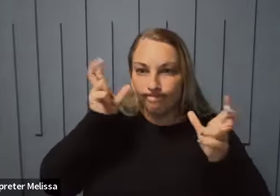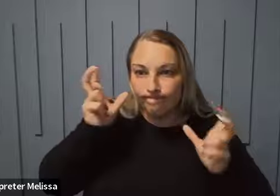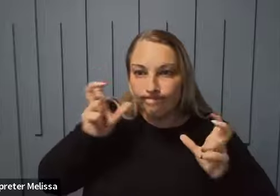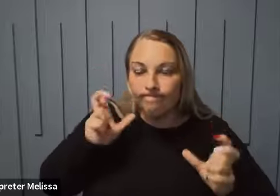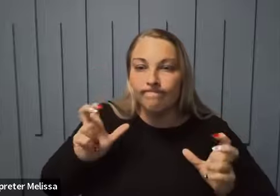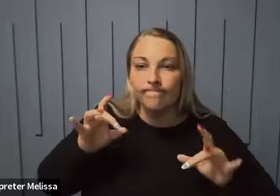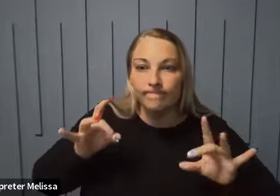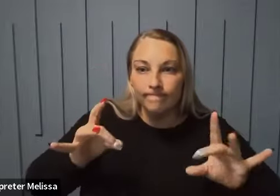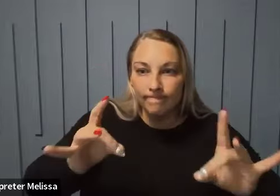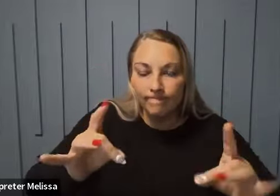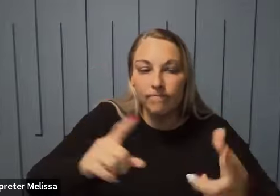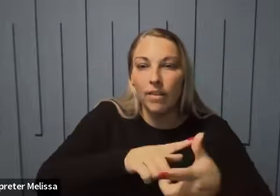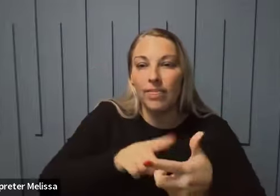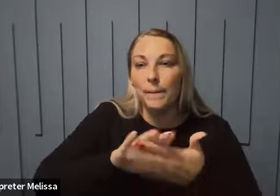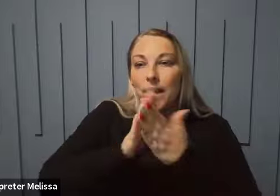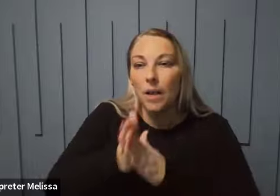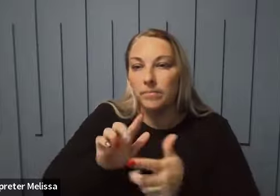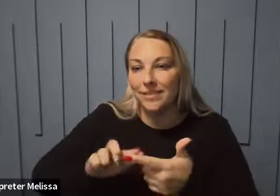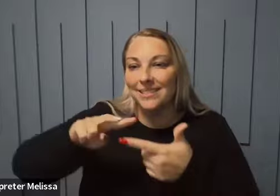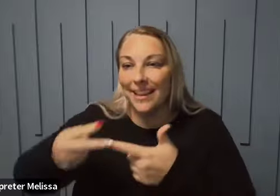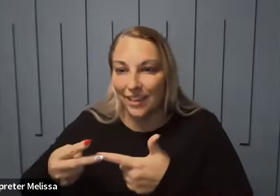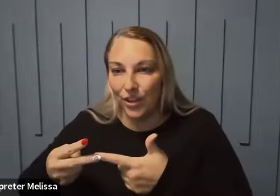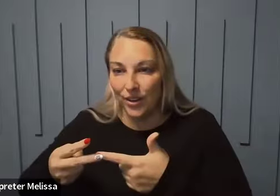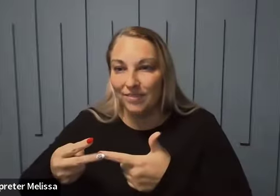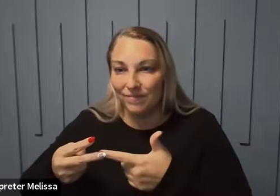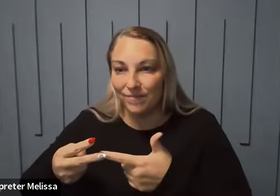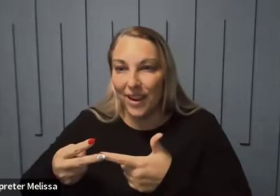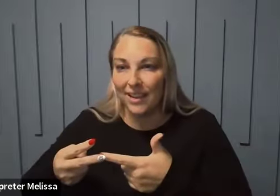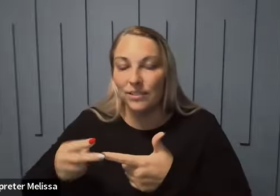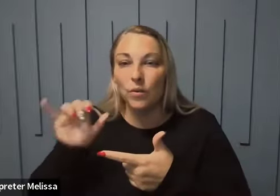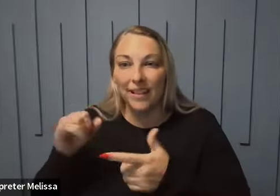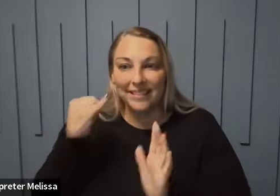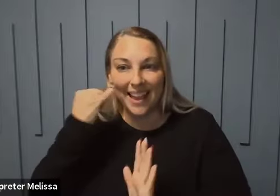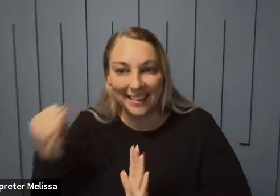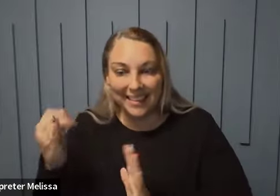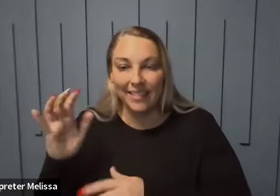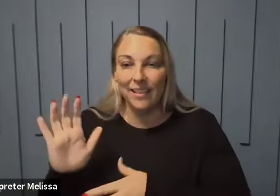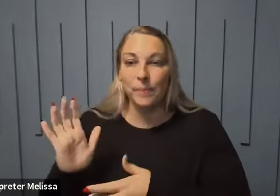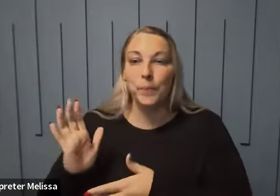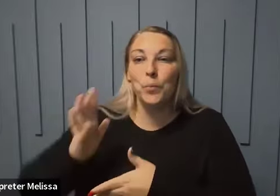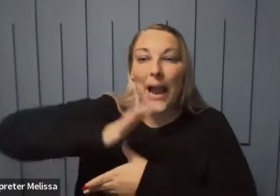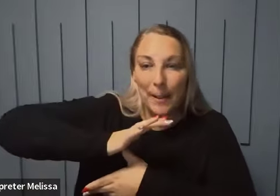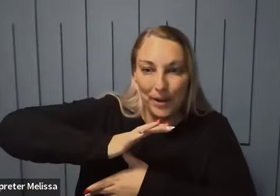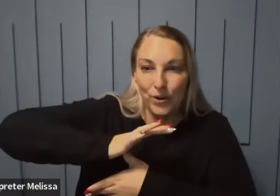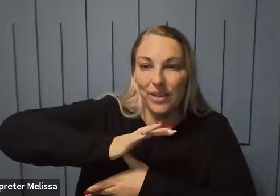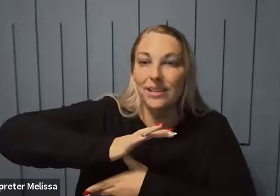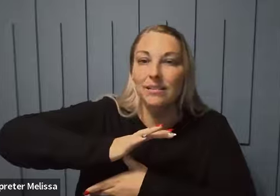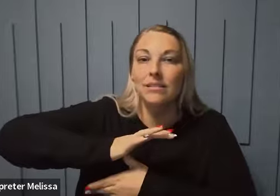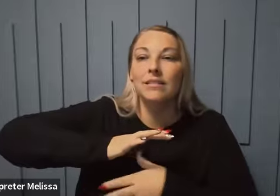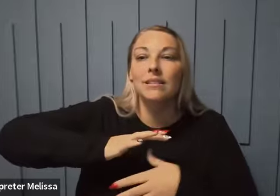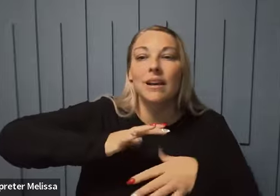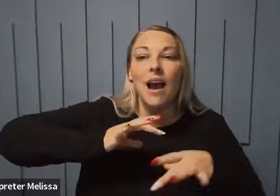mean, it can work, right? So this is the idea that we would go from a primary form before we go to the secondary